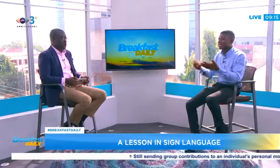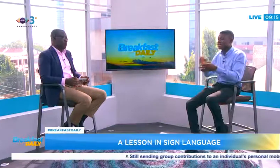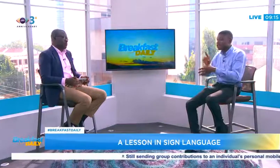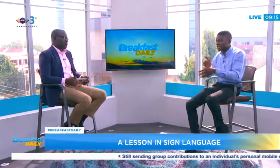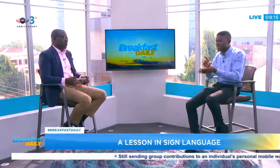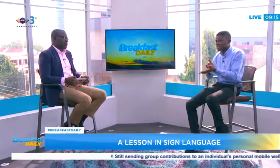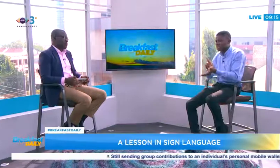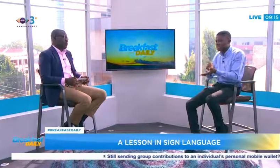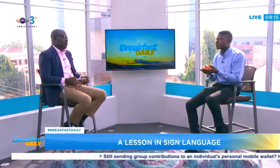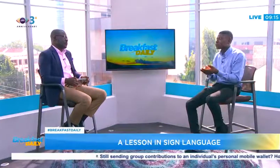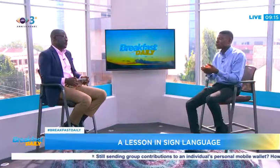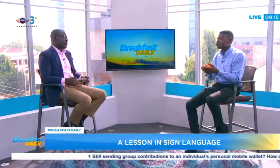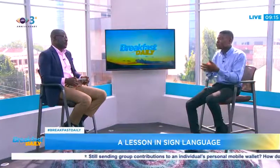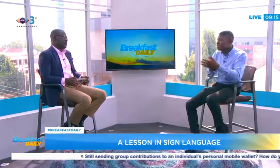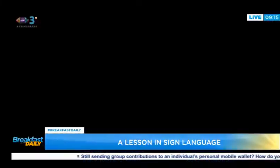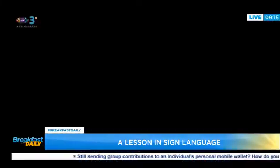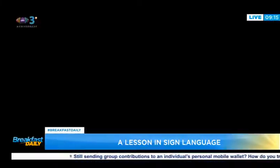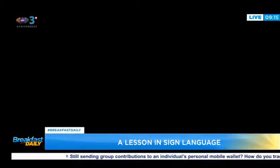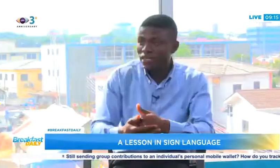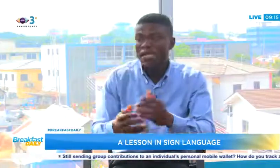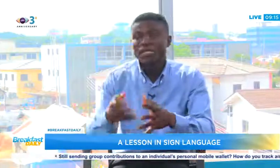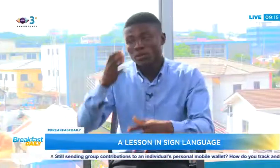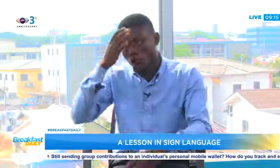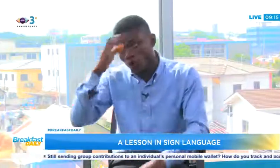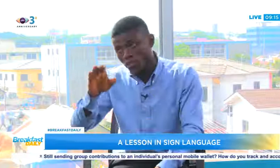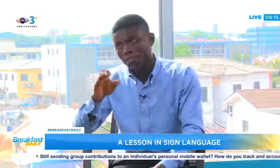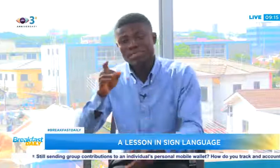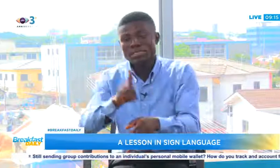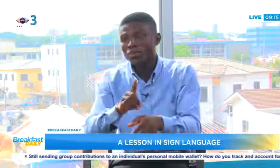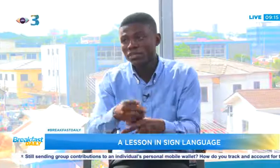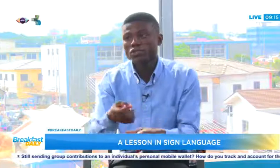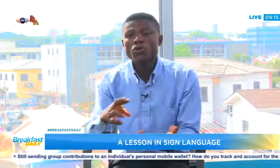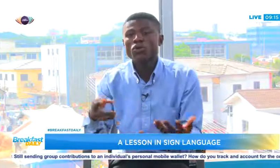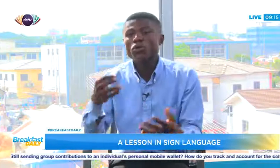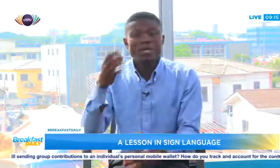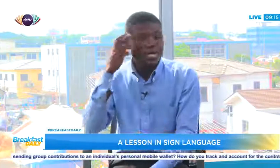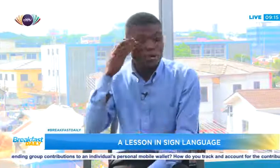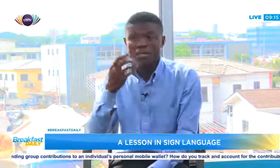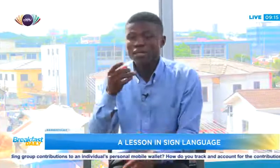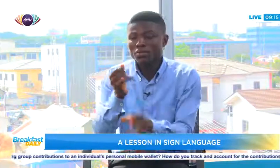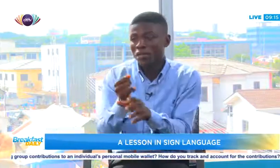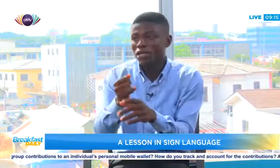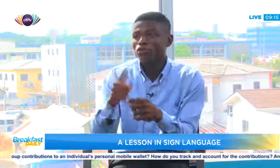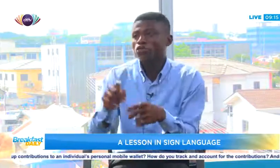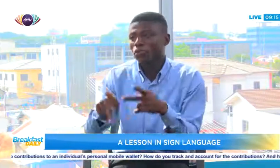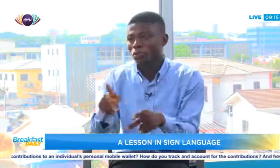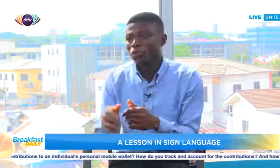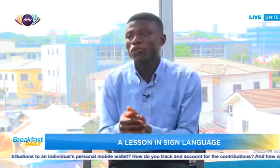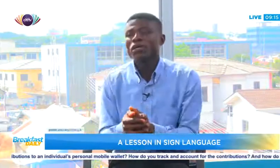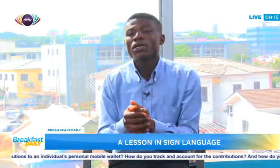the doctors during delivery can cause disability or hearing impairment to people. And